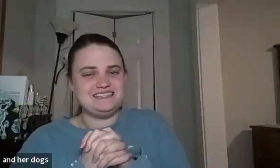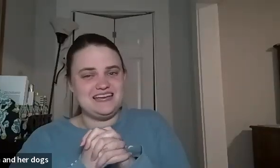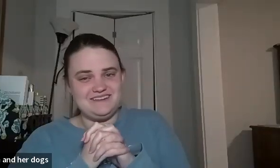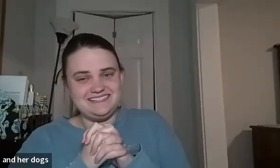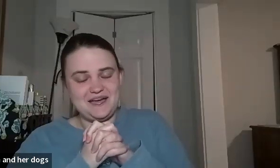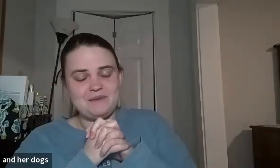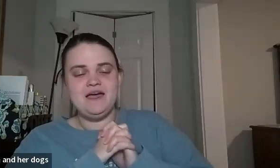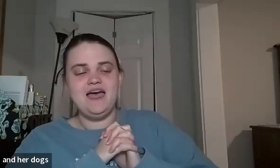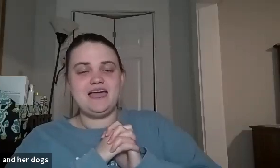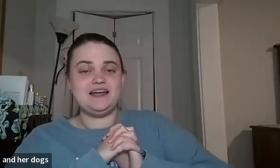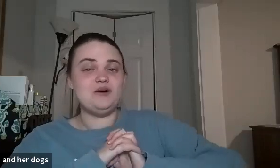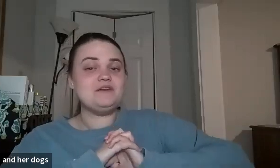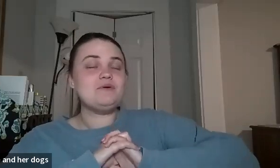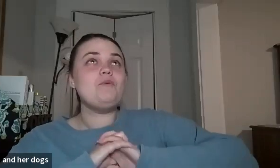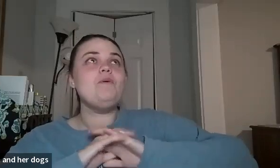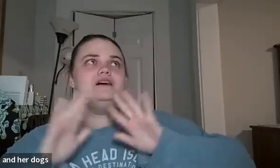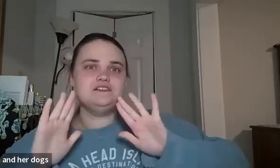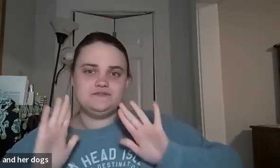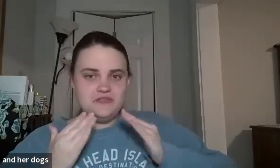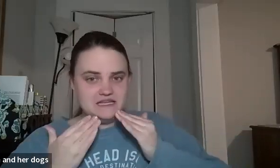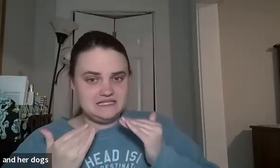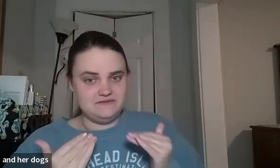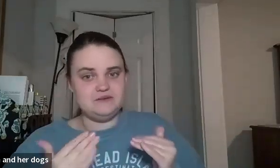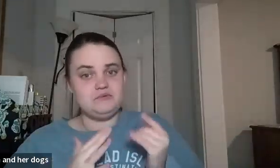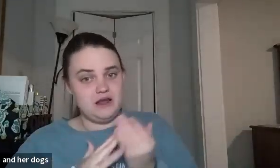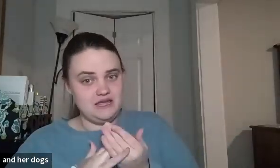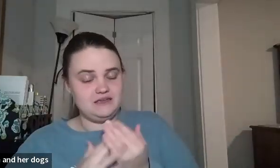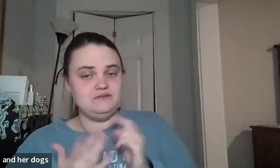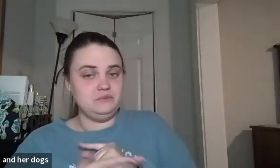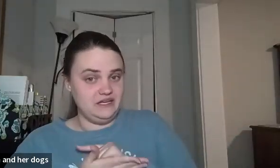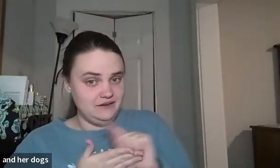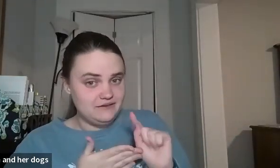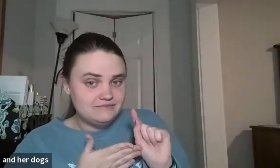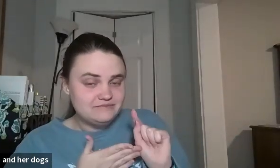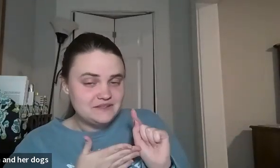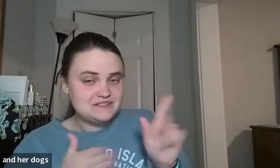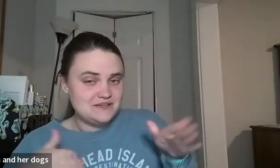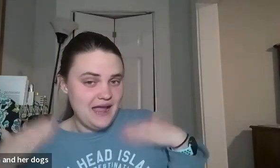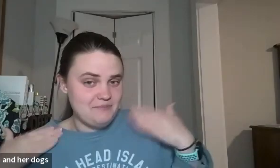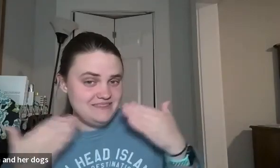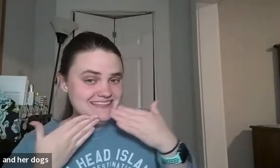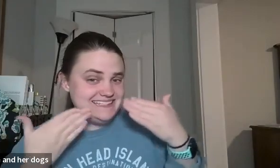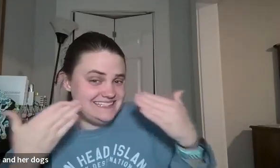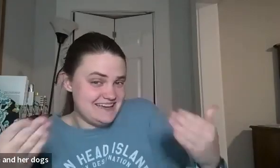had a great time, and I hope you have a wonderful Thanksgiving break and week. So happy